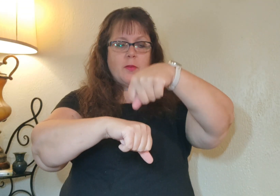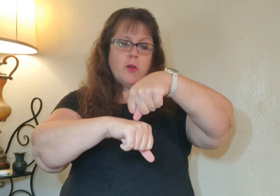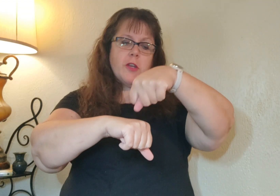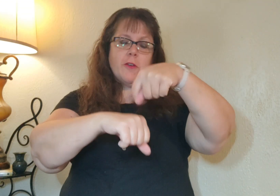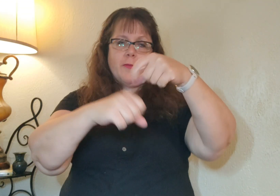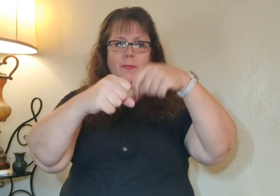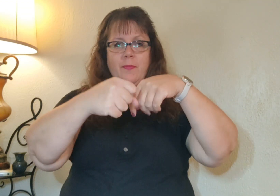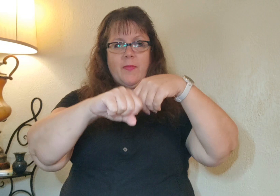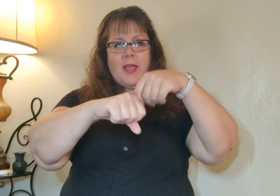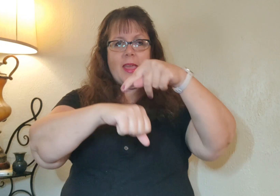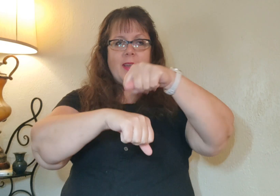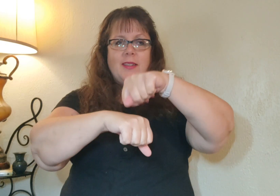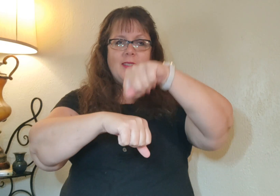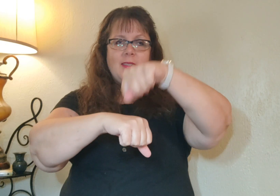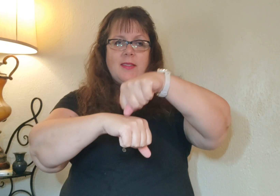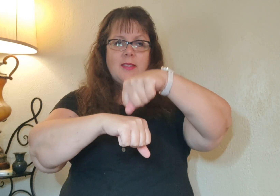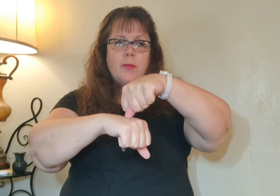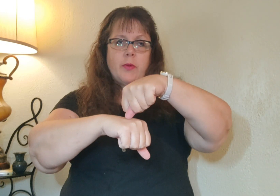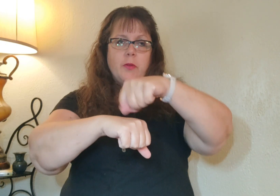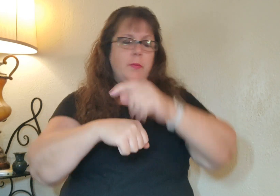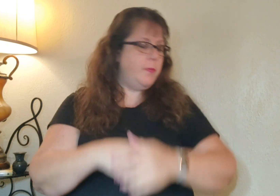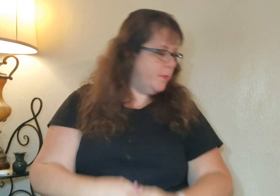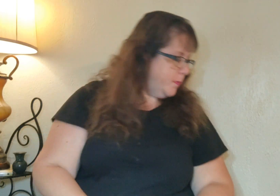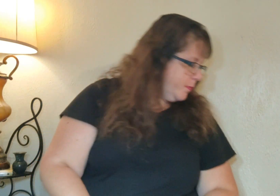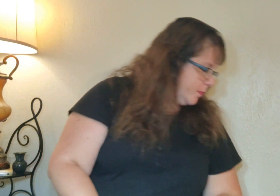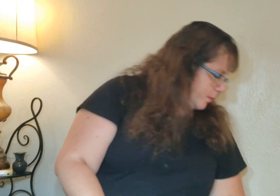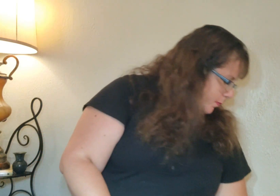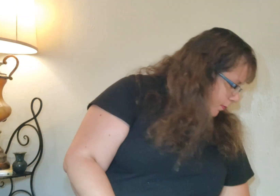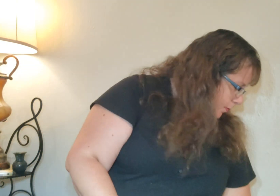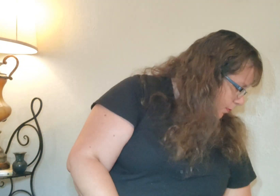or your hand. Temple.